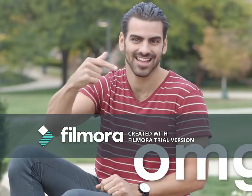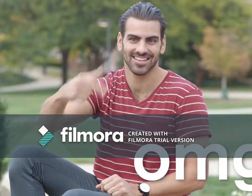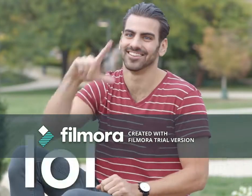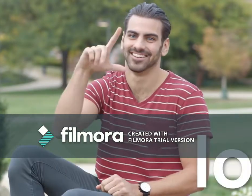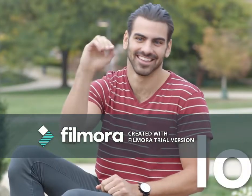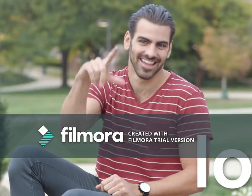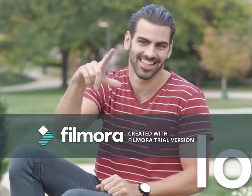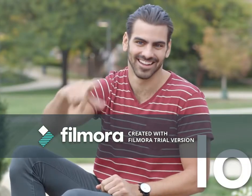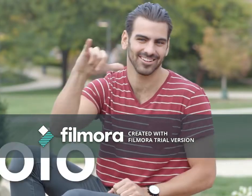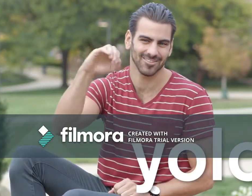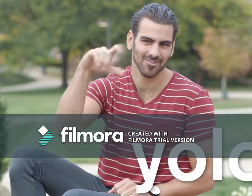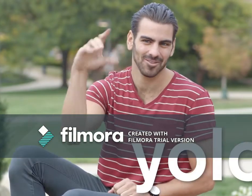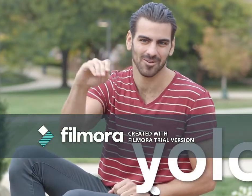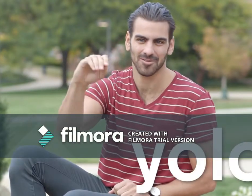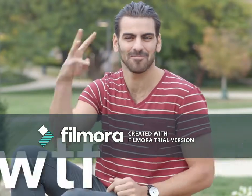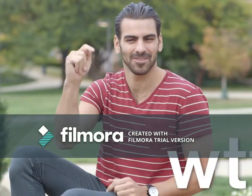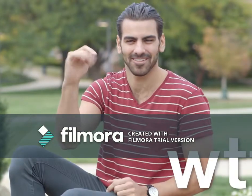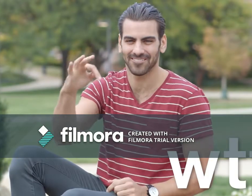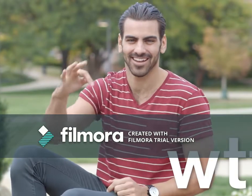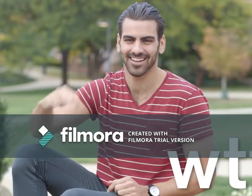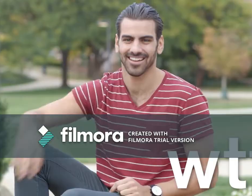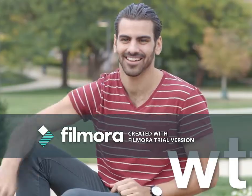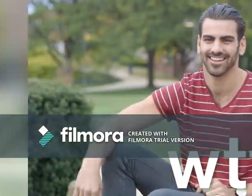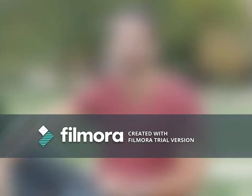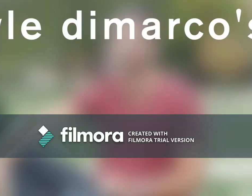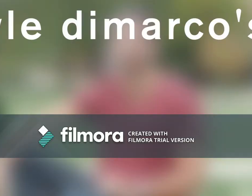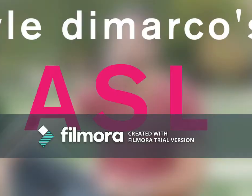OMG, LOL, YOLO, WTF.